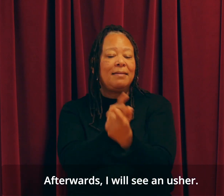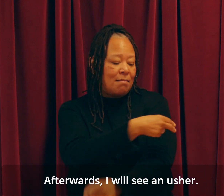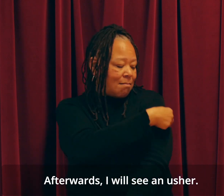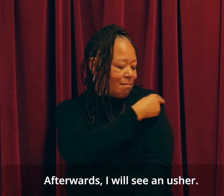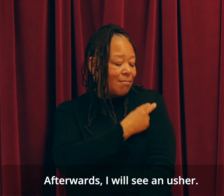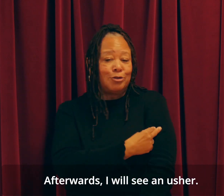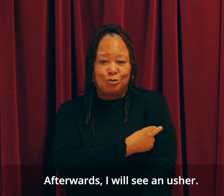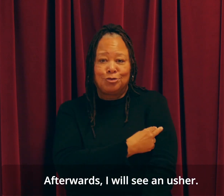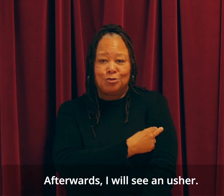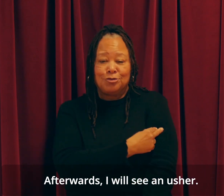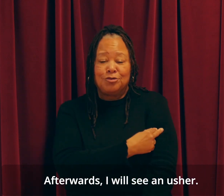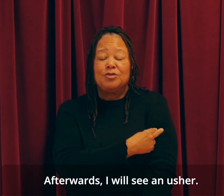Afterwards, I will see an usher.